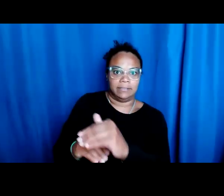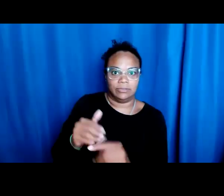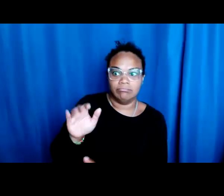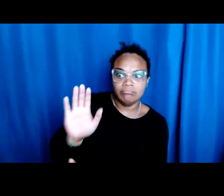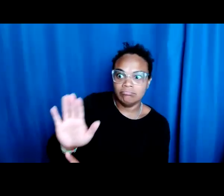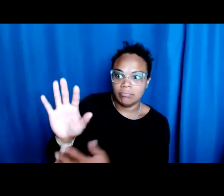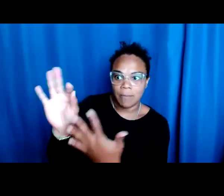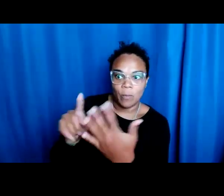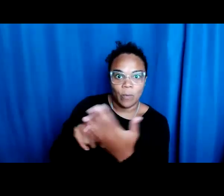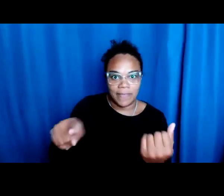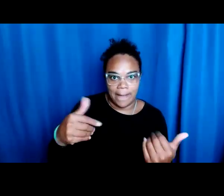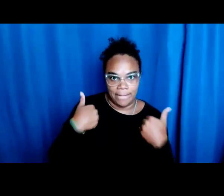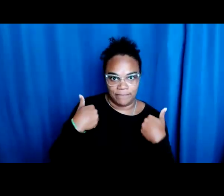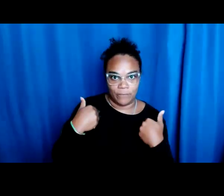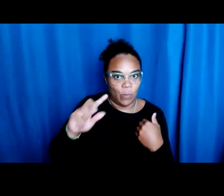And sometimes,